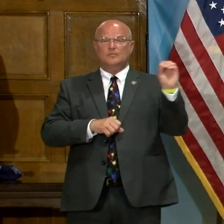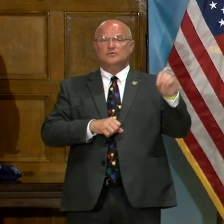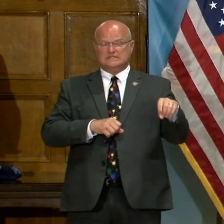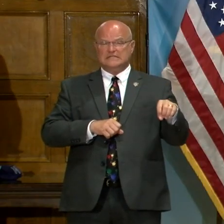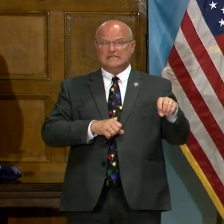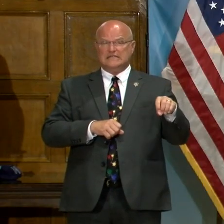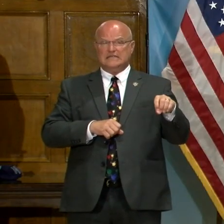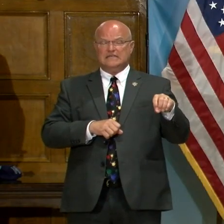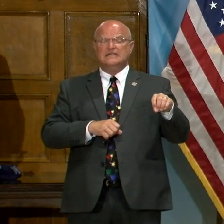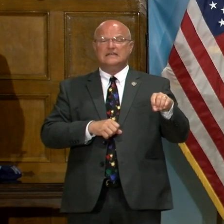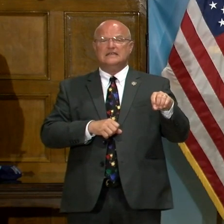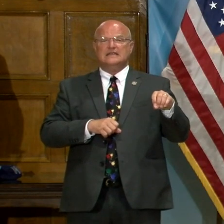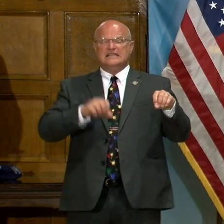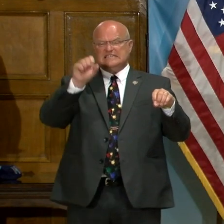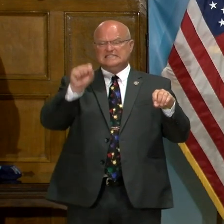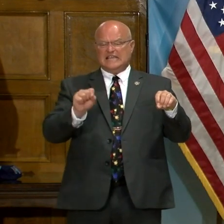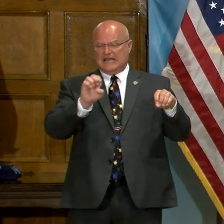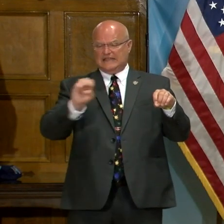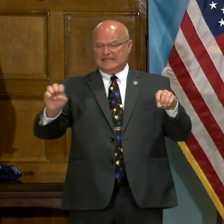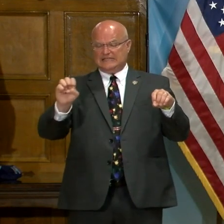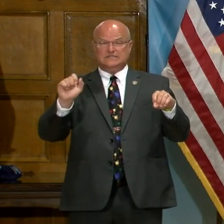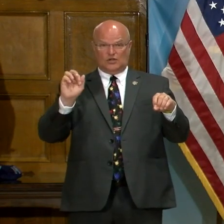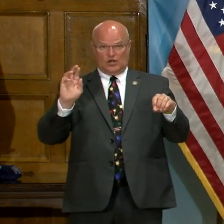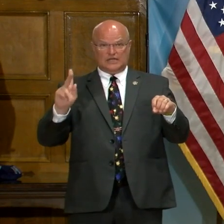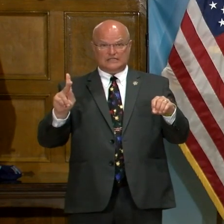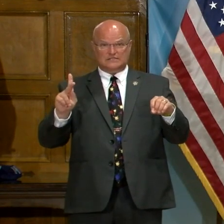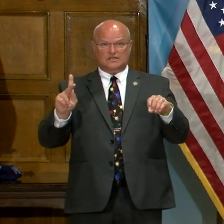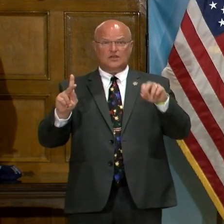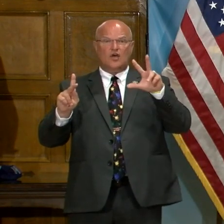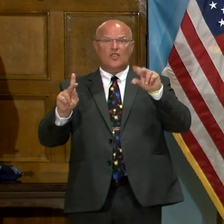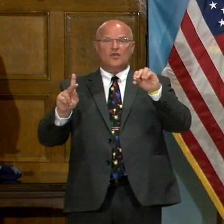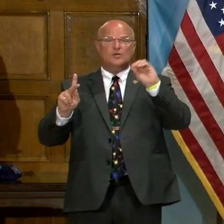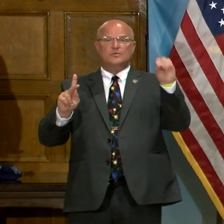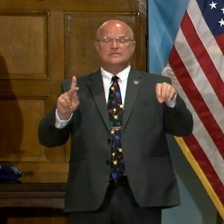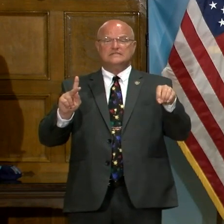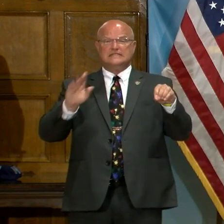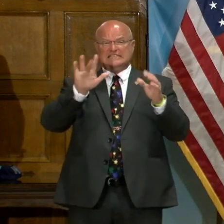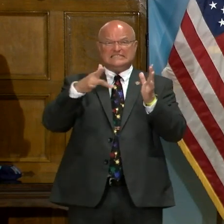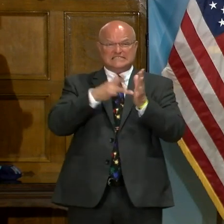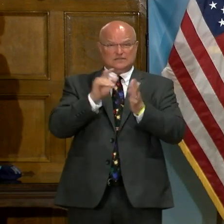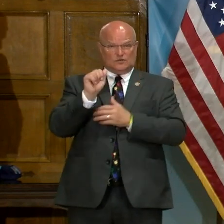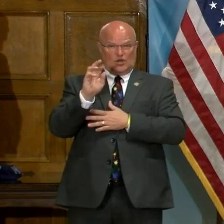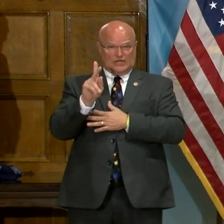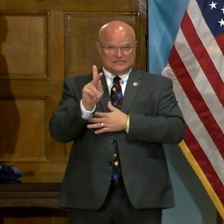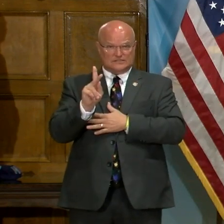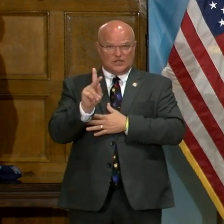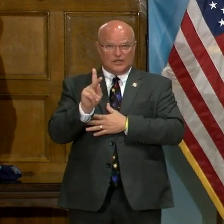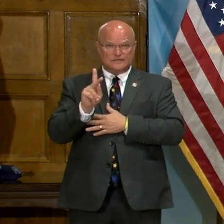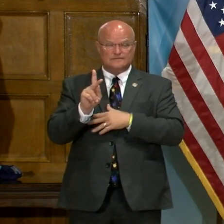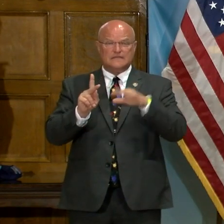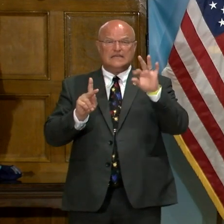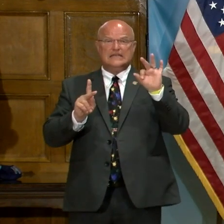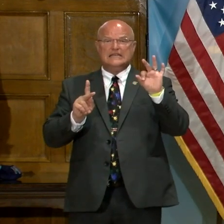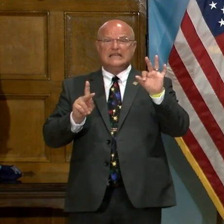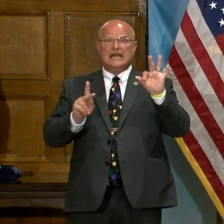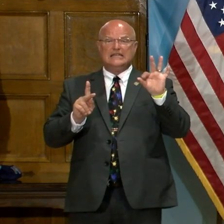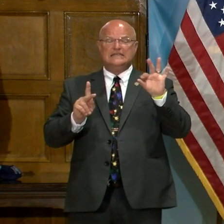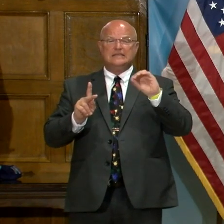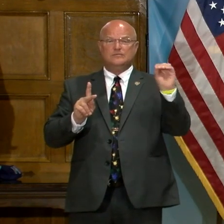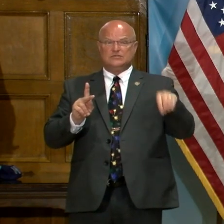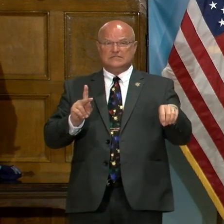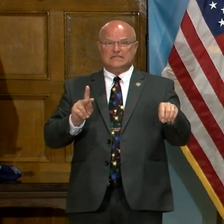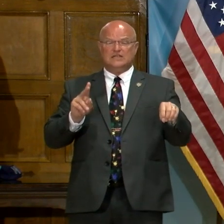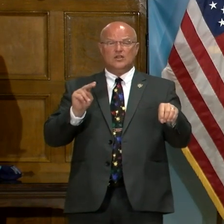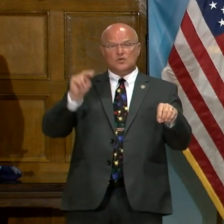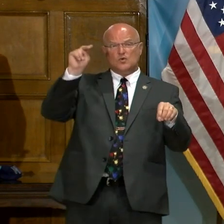31% of our deaths have been in southeast Arkansas, 30% have been in central Arkansas, 19%